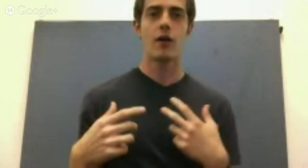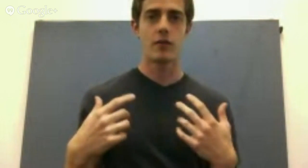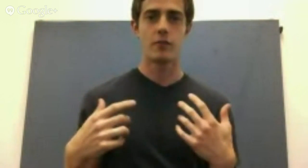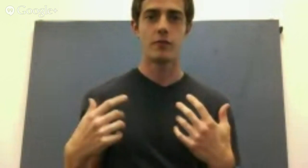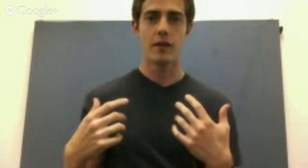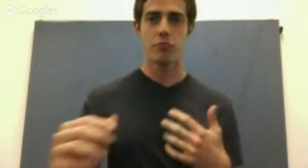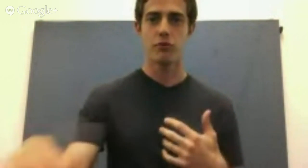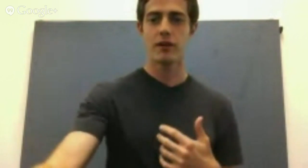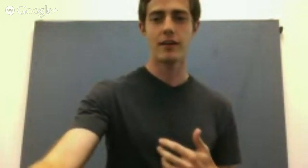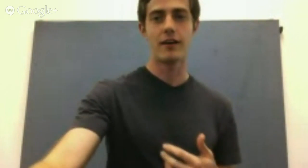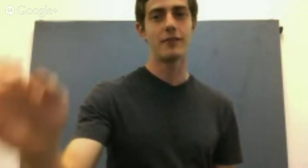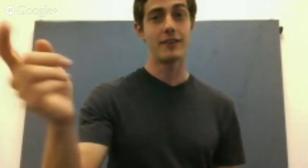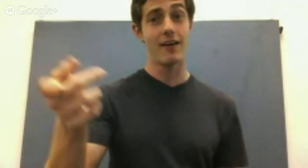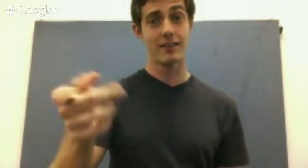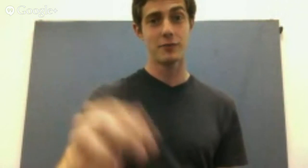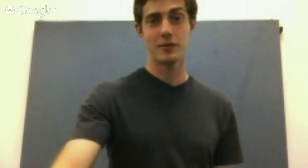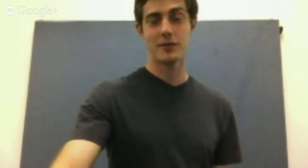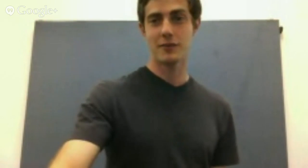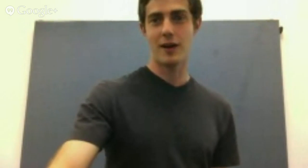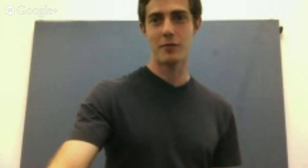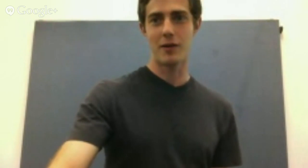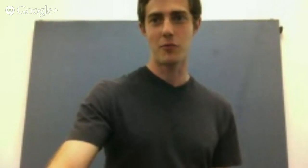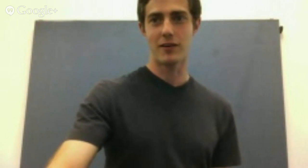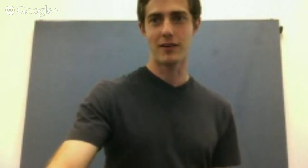are pretty, now it gives me another copyright warning.